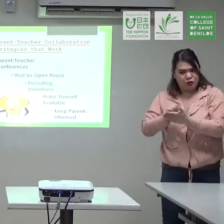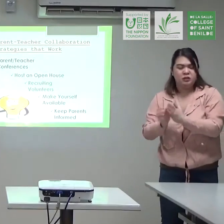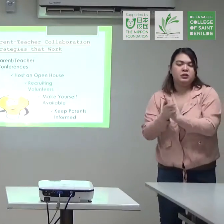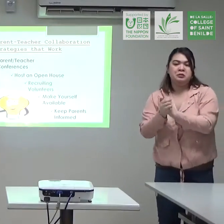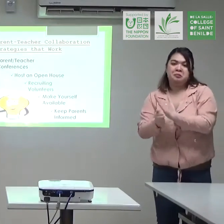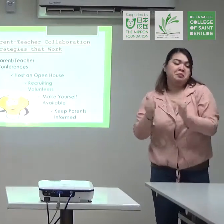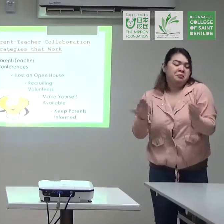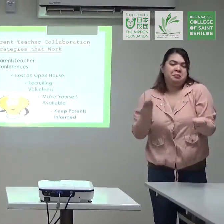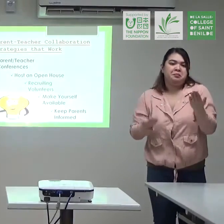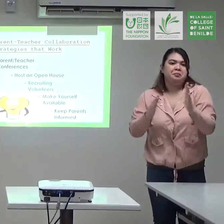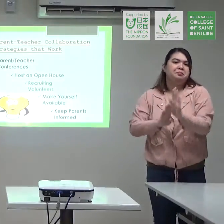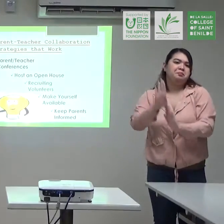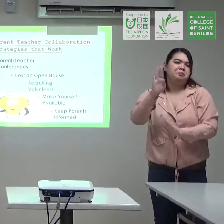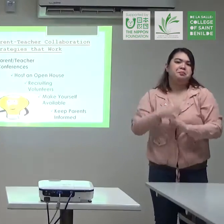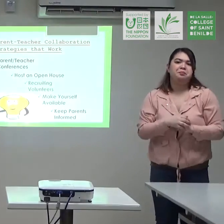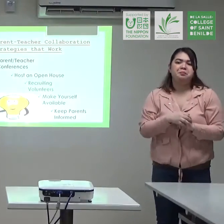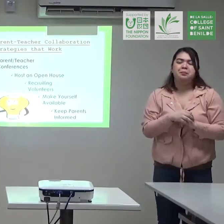on.